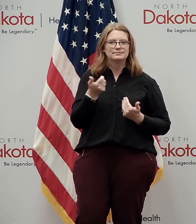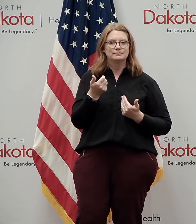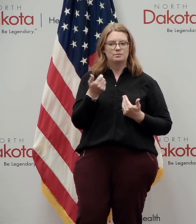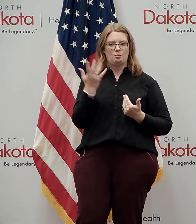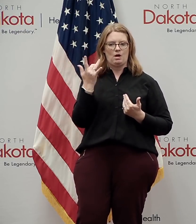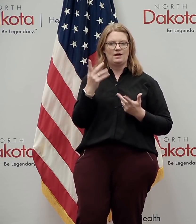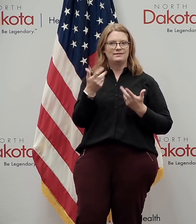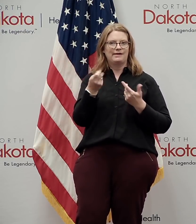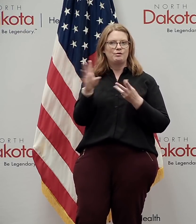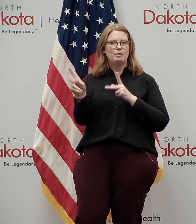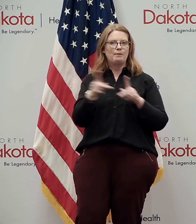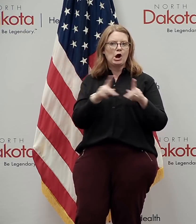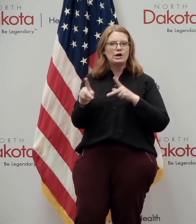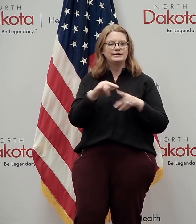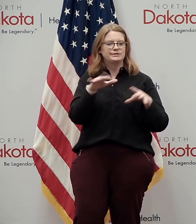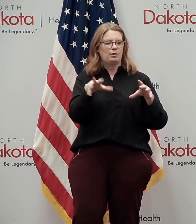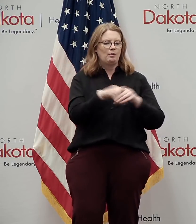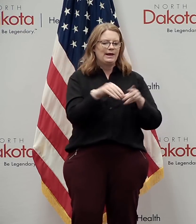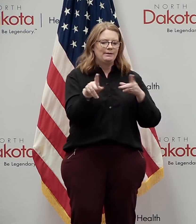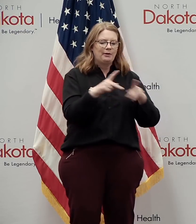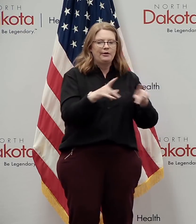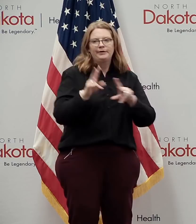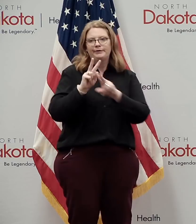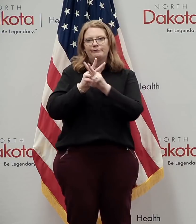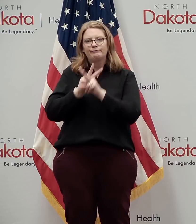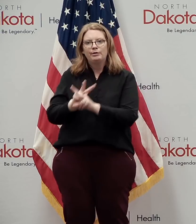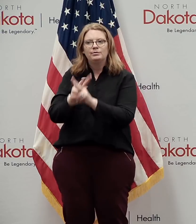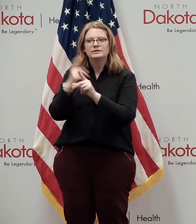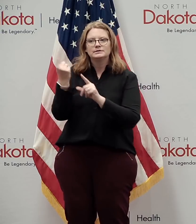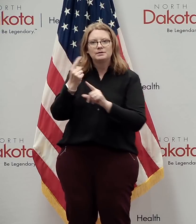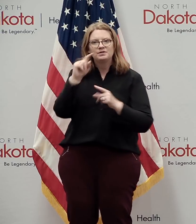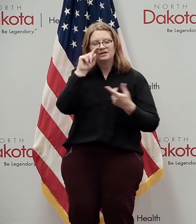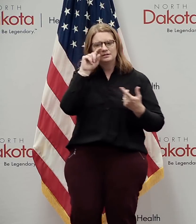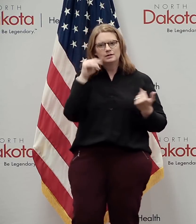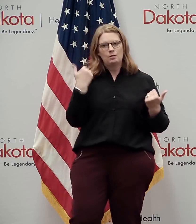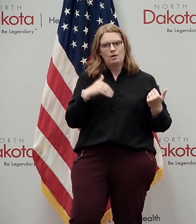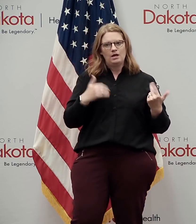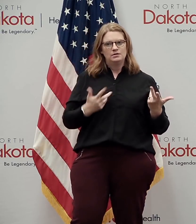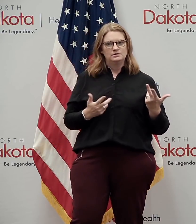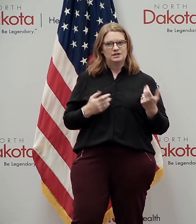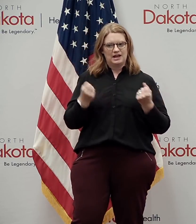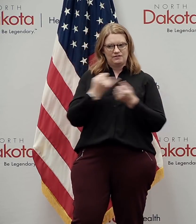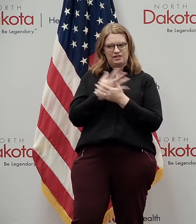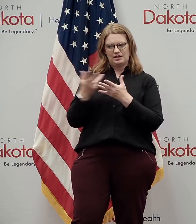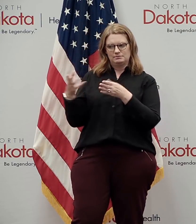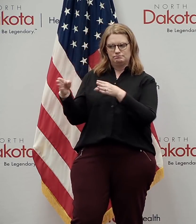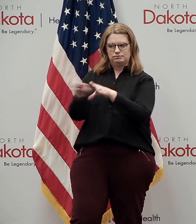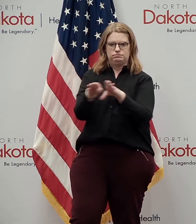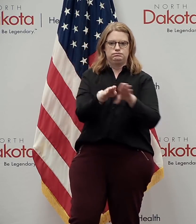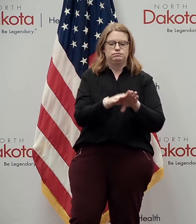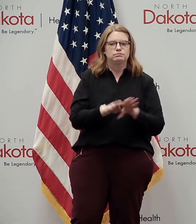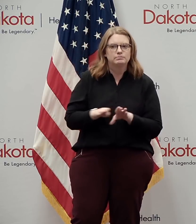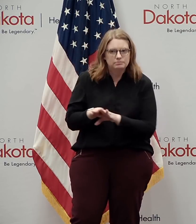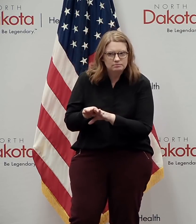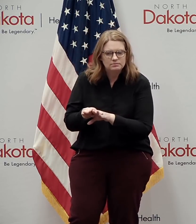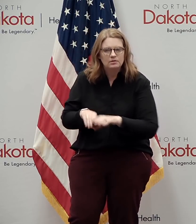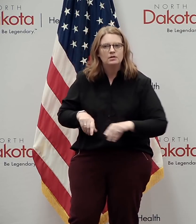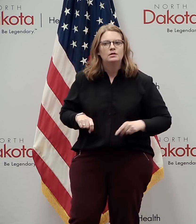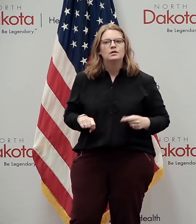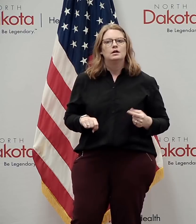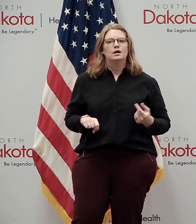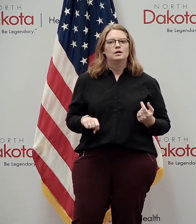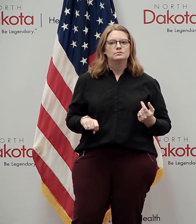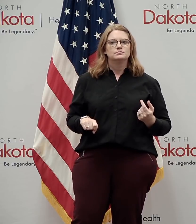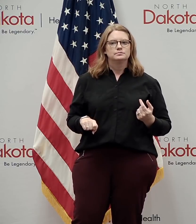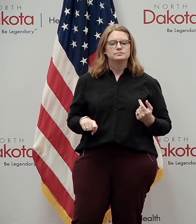parties. Or a wedding party or a funeral or whatever it is. I mean, it's like, wow, now we got to shut everything down because of that. So this is again where we'd